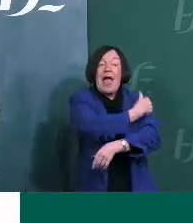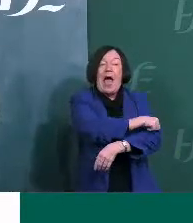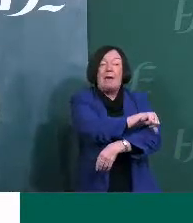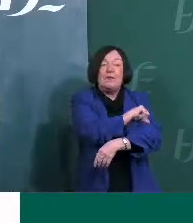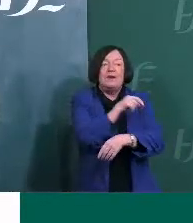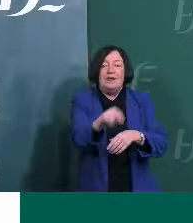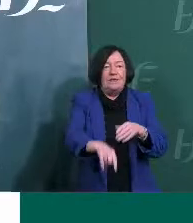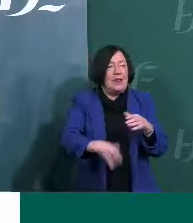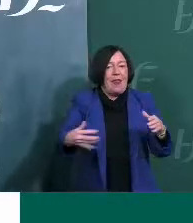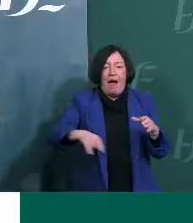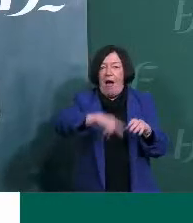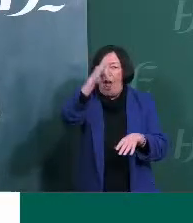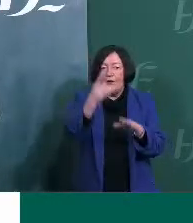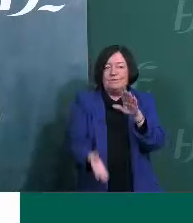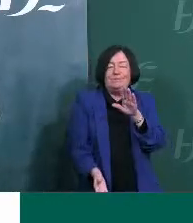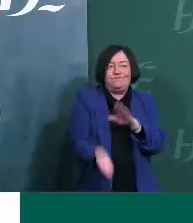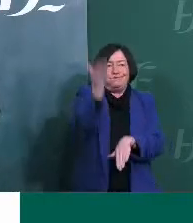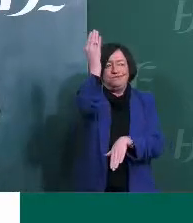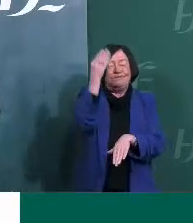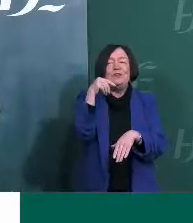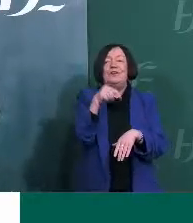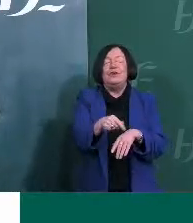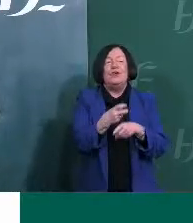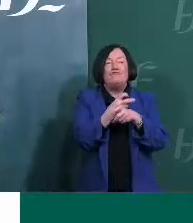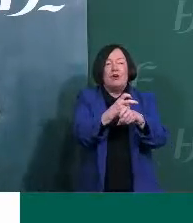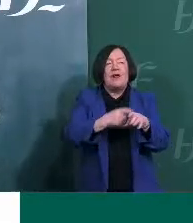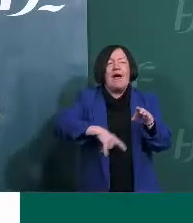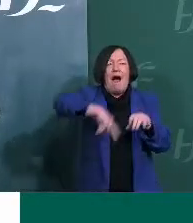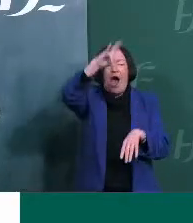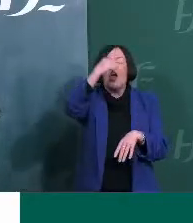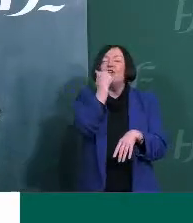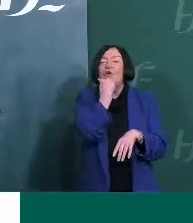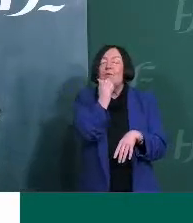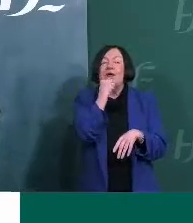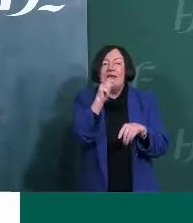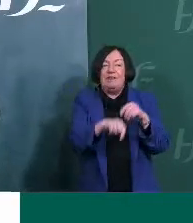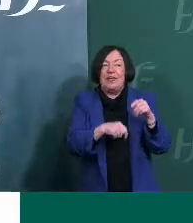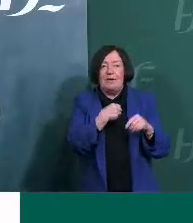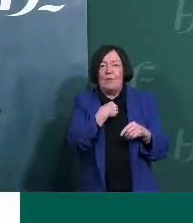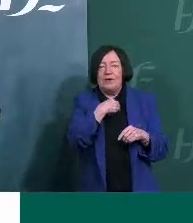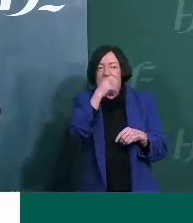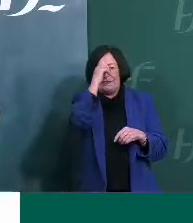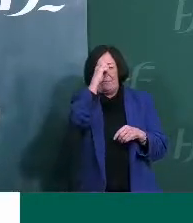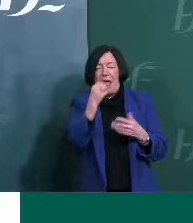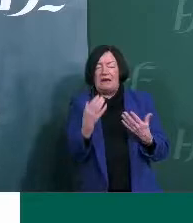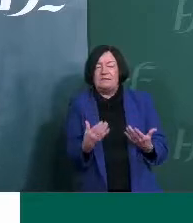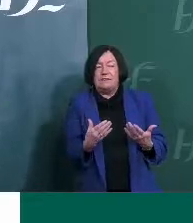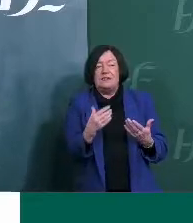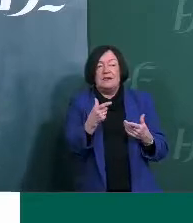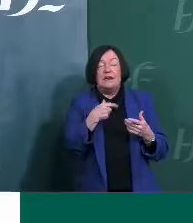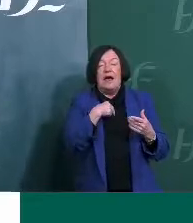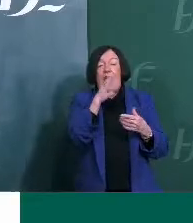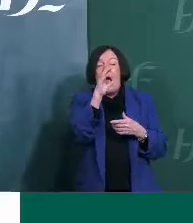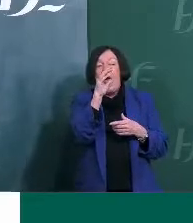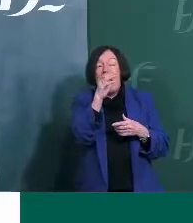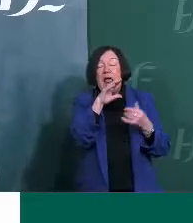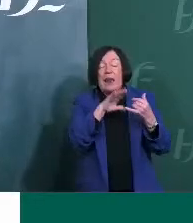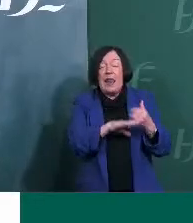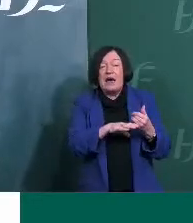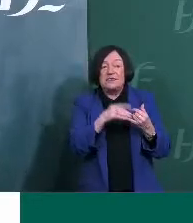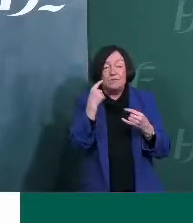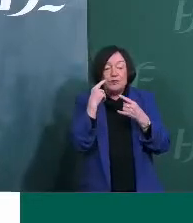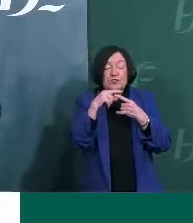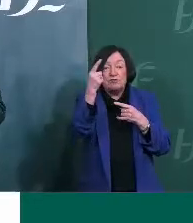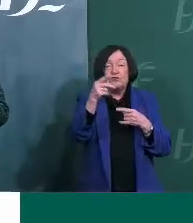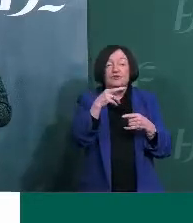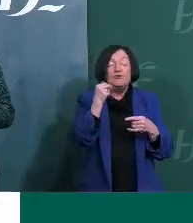That is much higher. So that is running at a much higher rate than we would have predicted. Again, our NAS predictions are very accurate